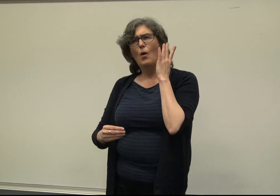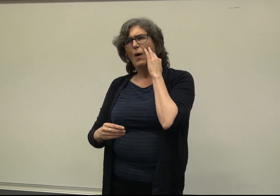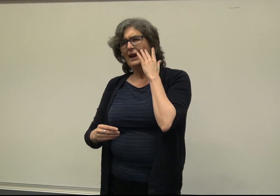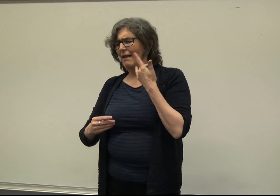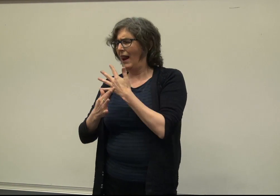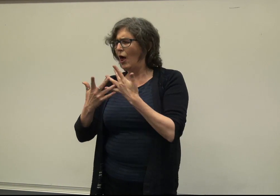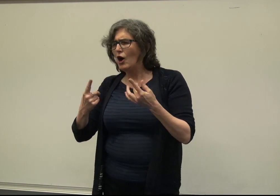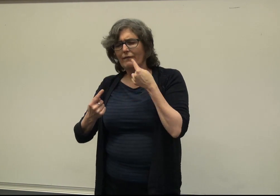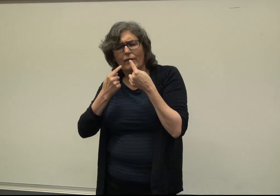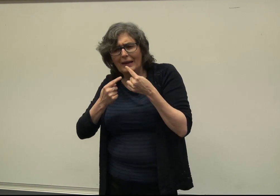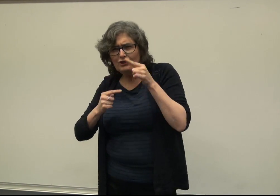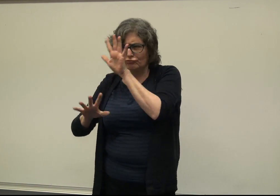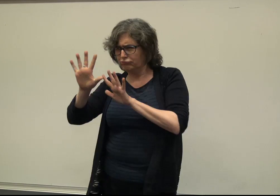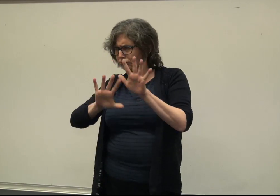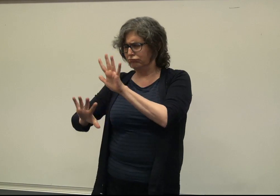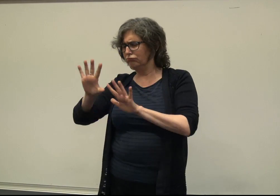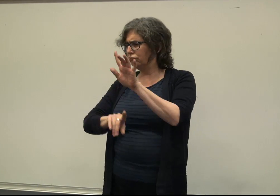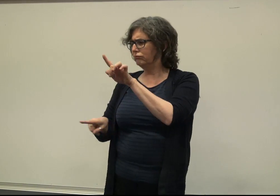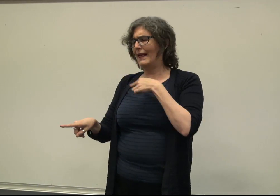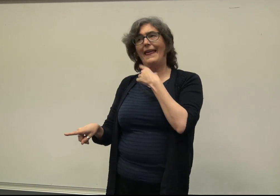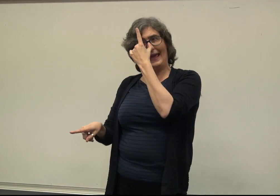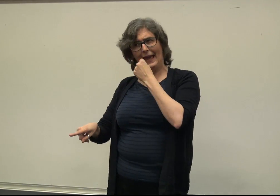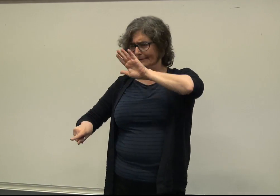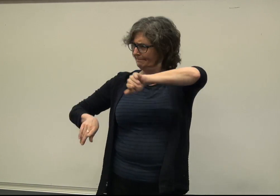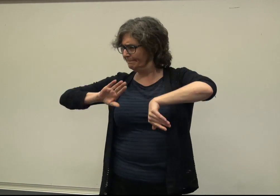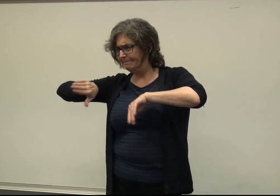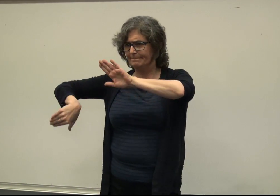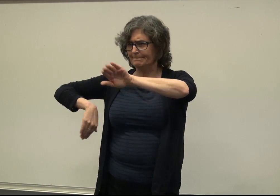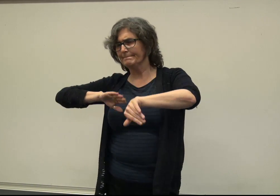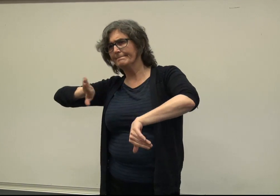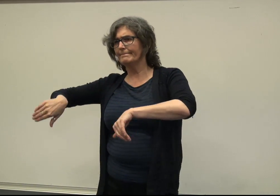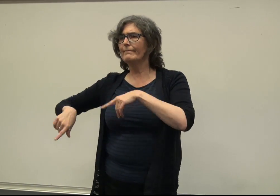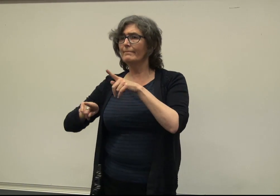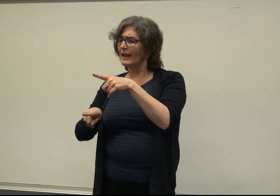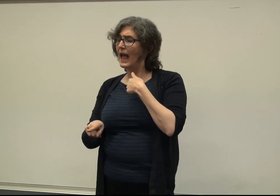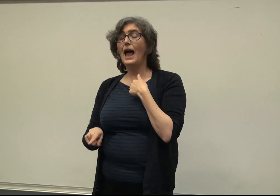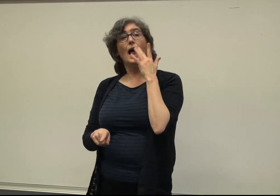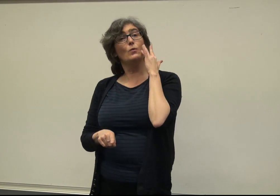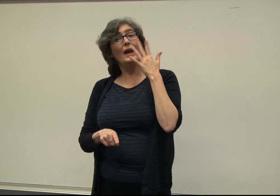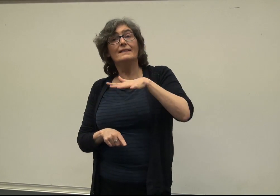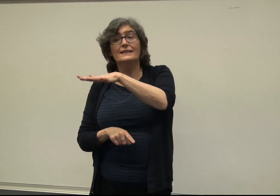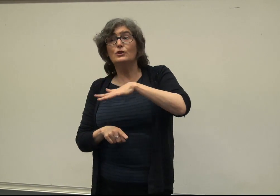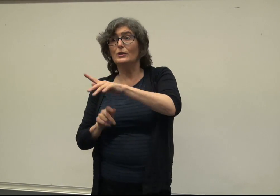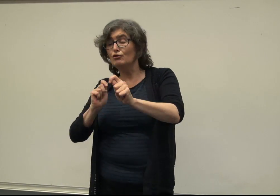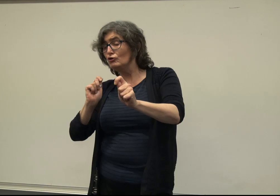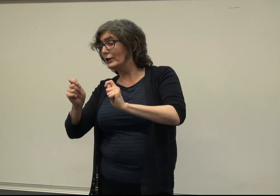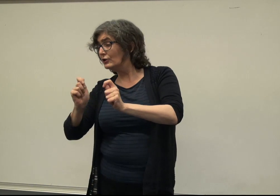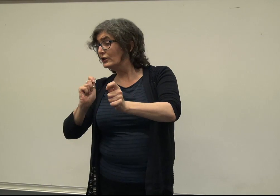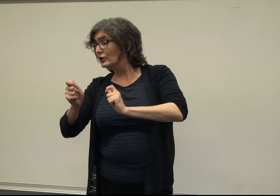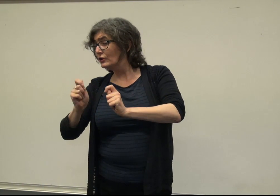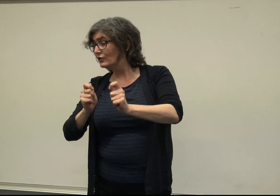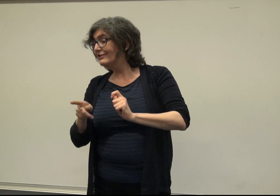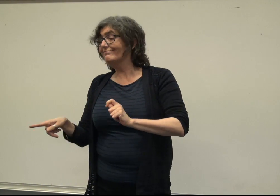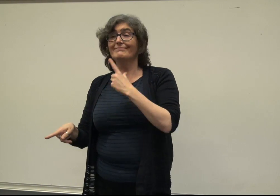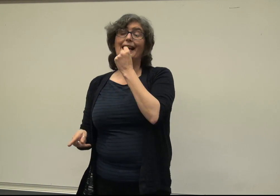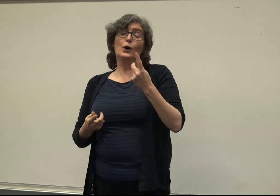and also a better ability to adapt to changing circumstances. Where does it come from? It comes from